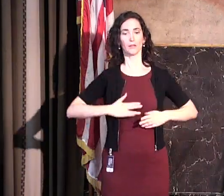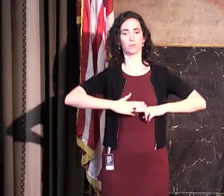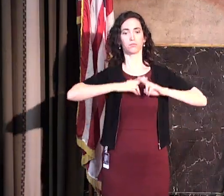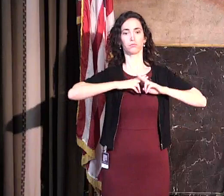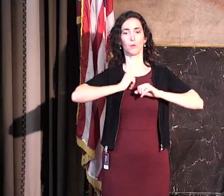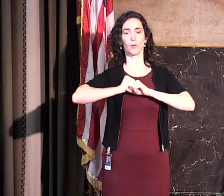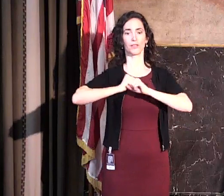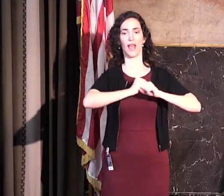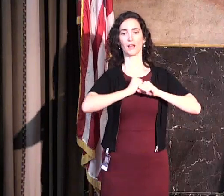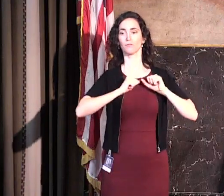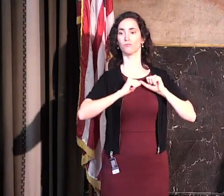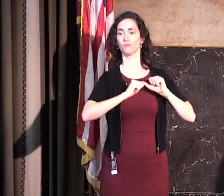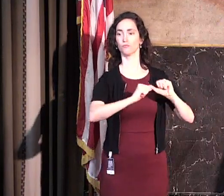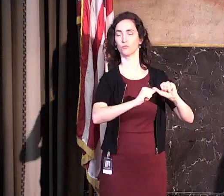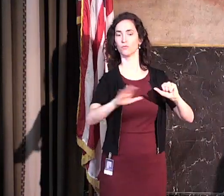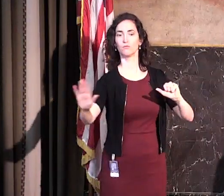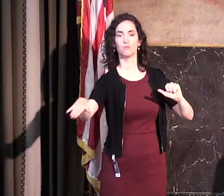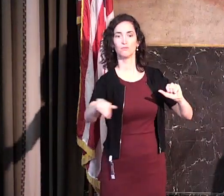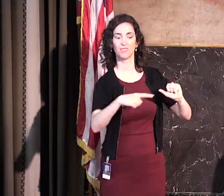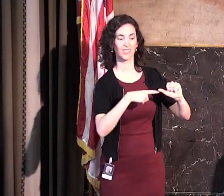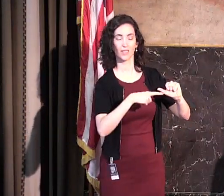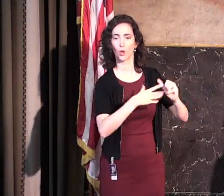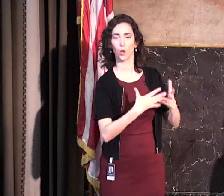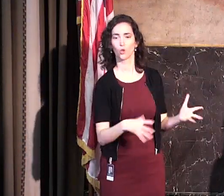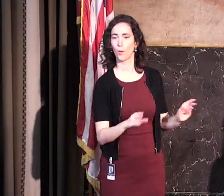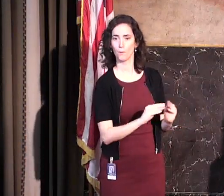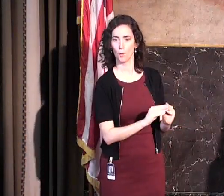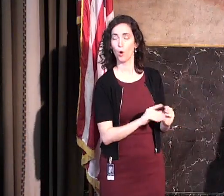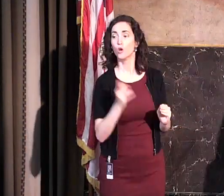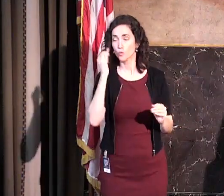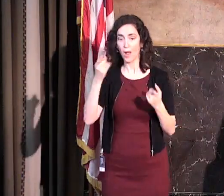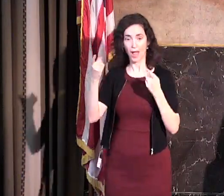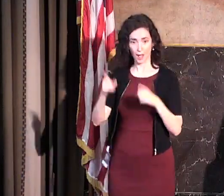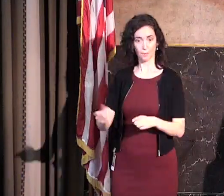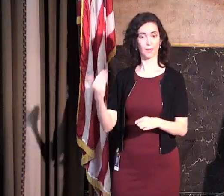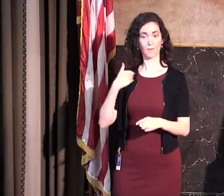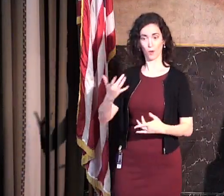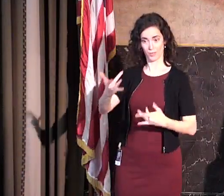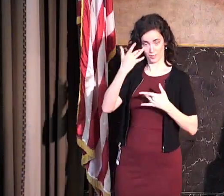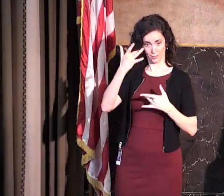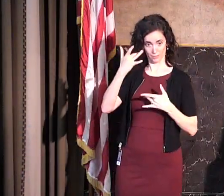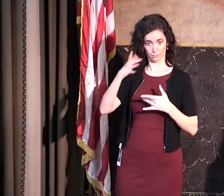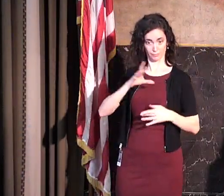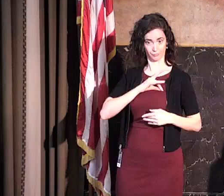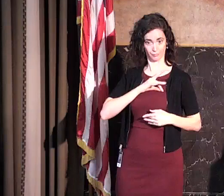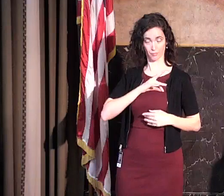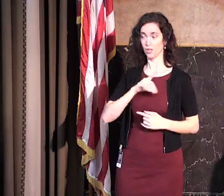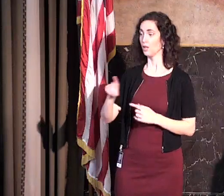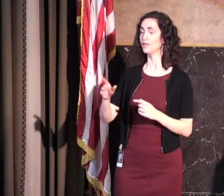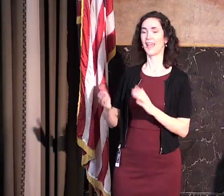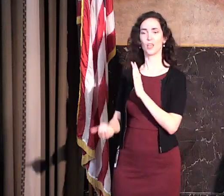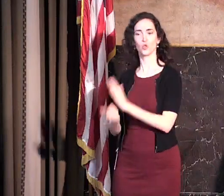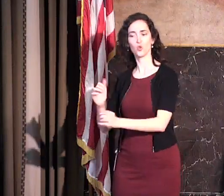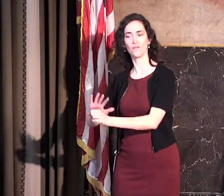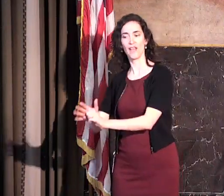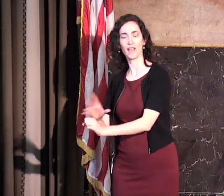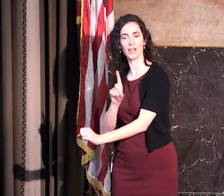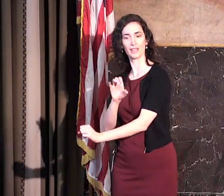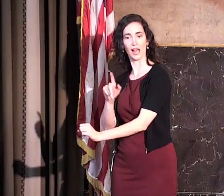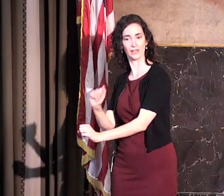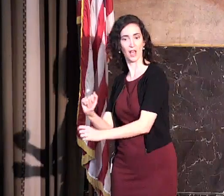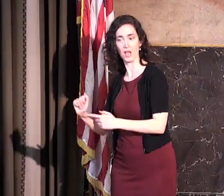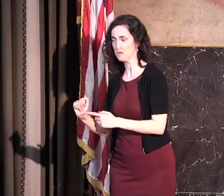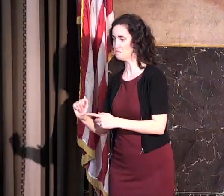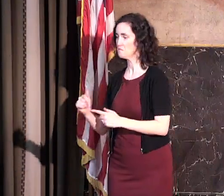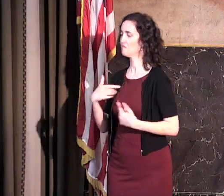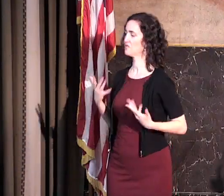case, and if you've been previously infected, you are not protected against Delta variant. Last year, kids didn't seem to spread this